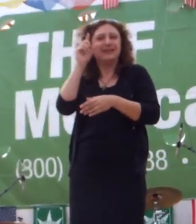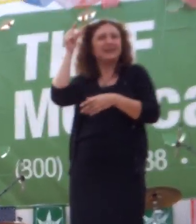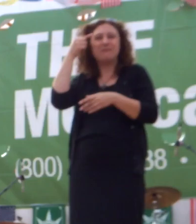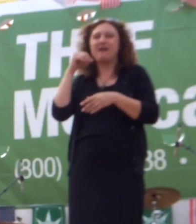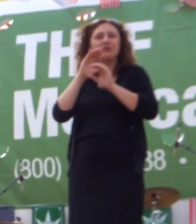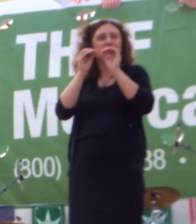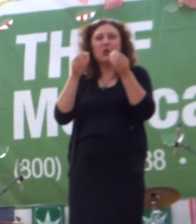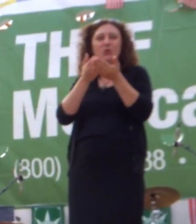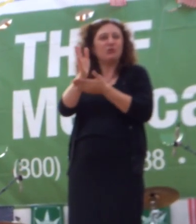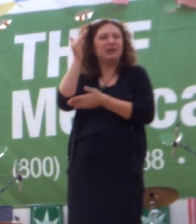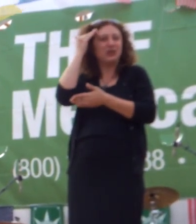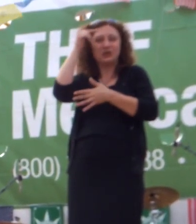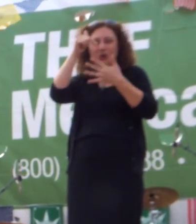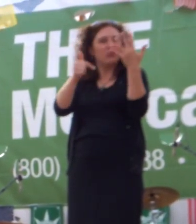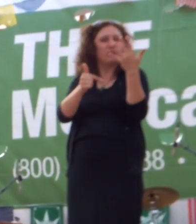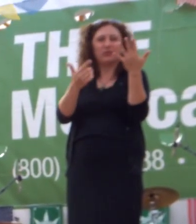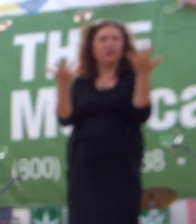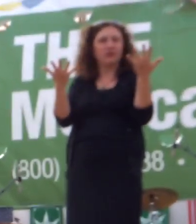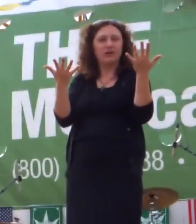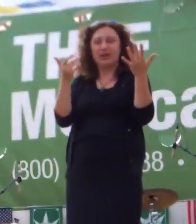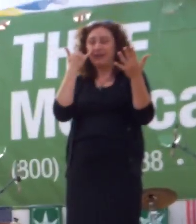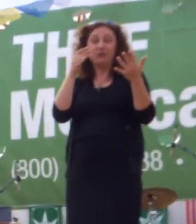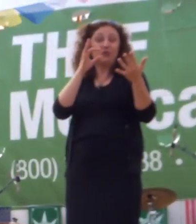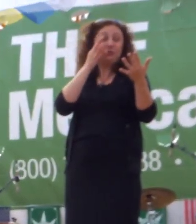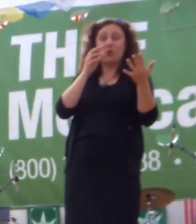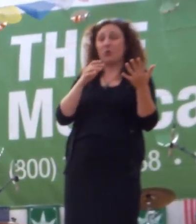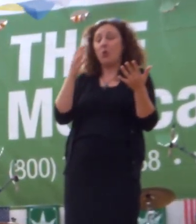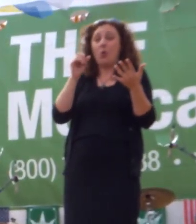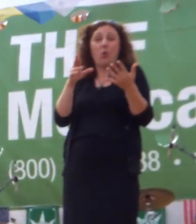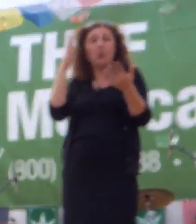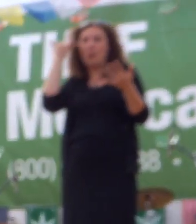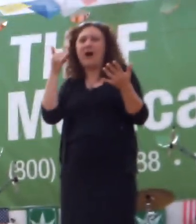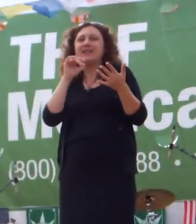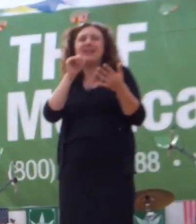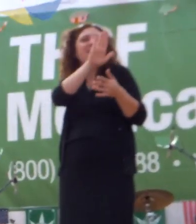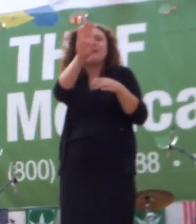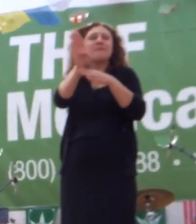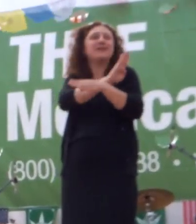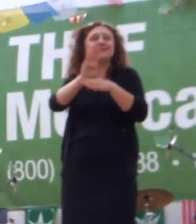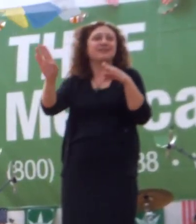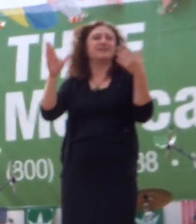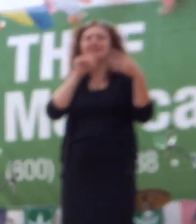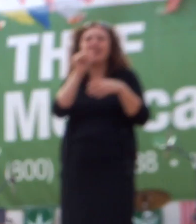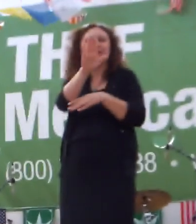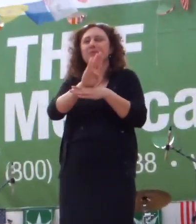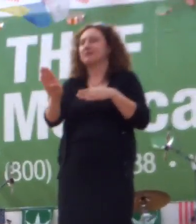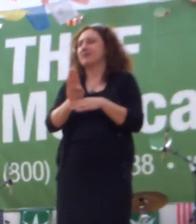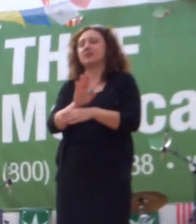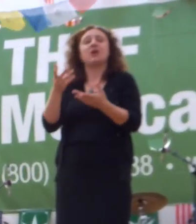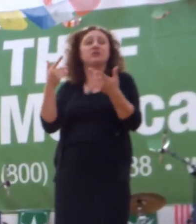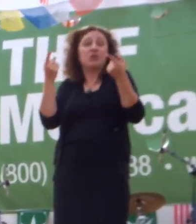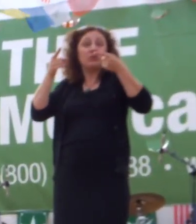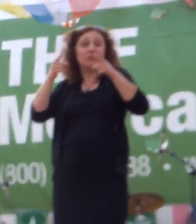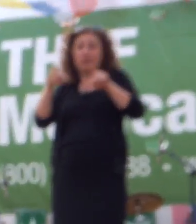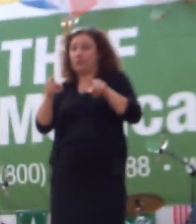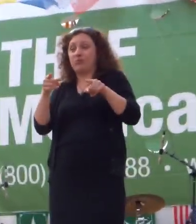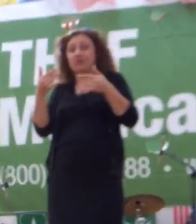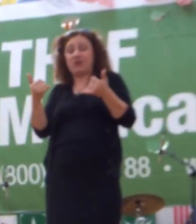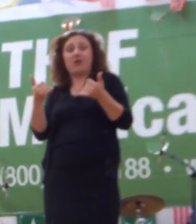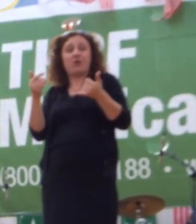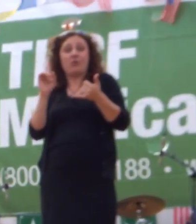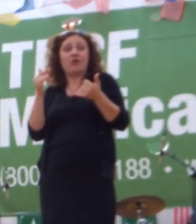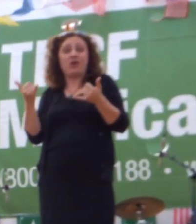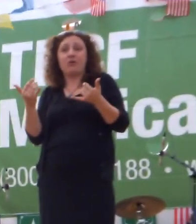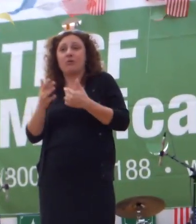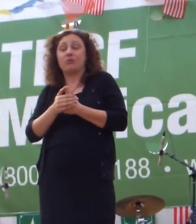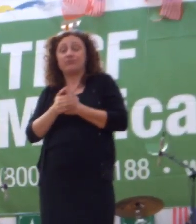government has no business knowing whether we smoke or why we smoke. So, where does that leave us? Well, the good